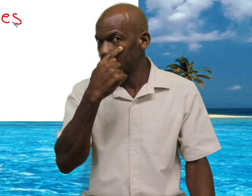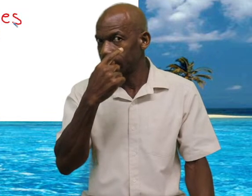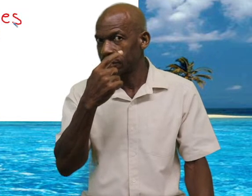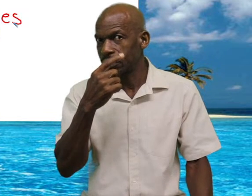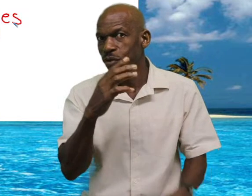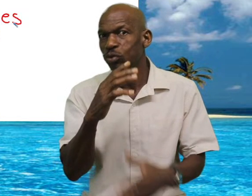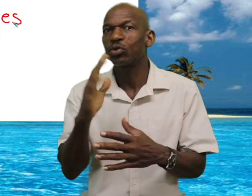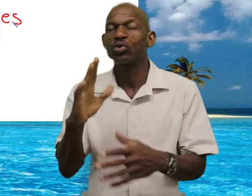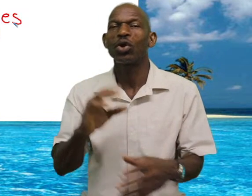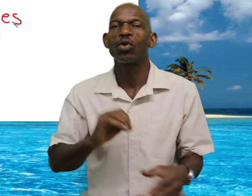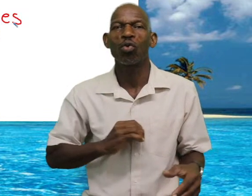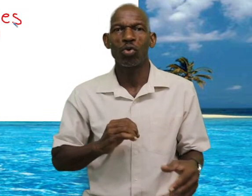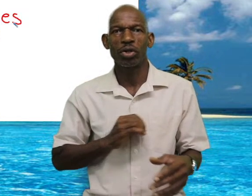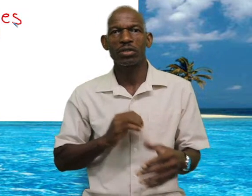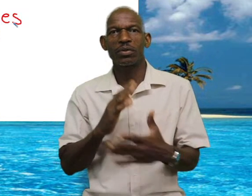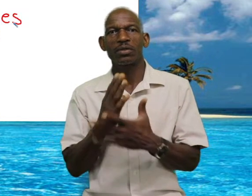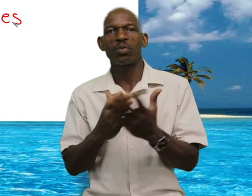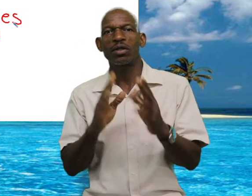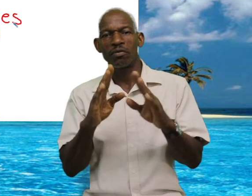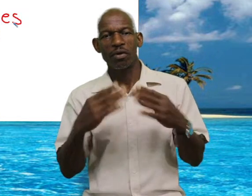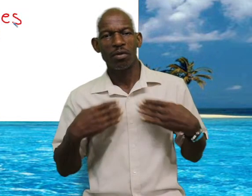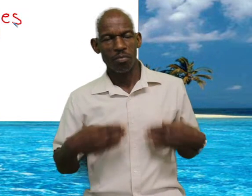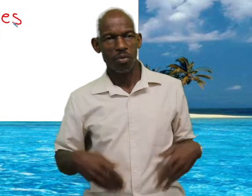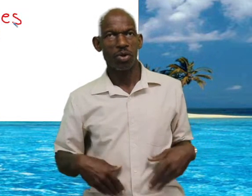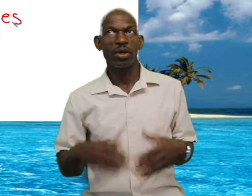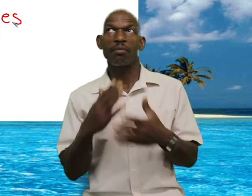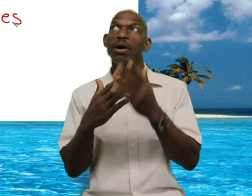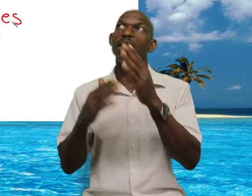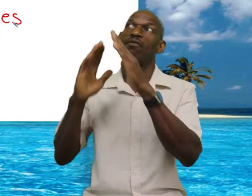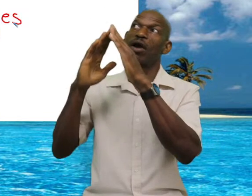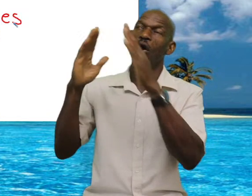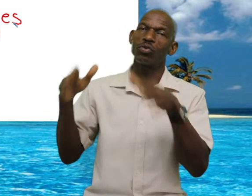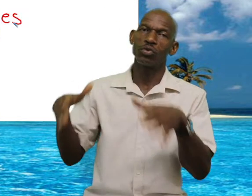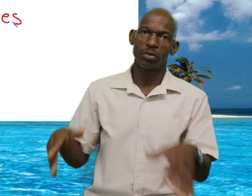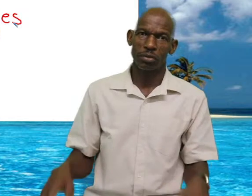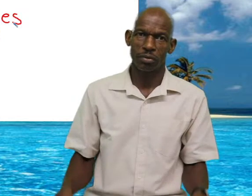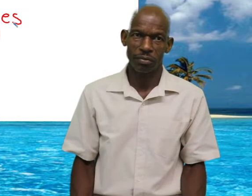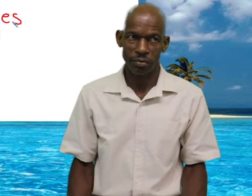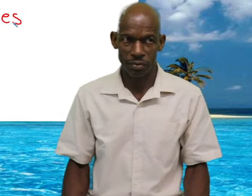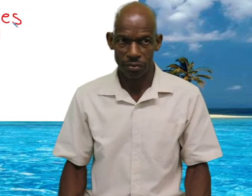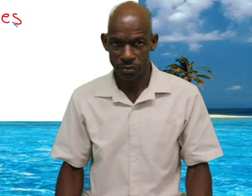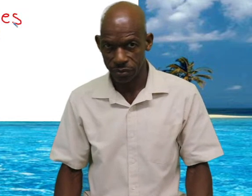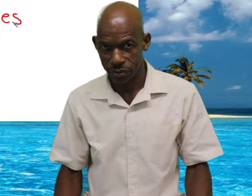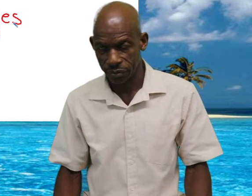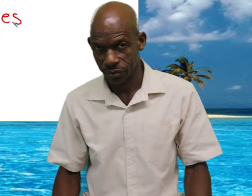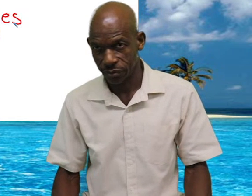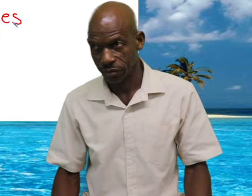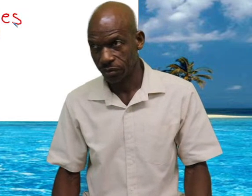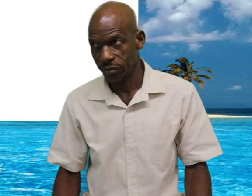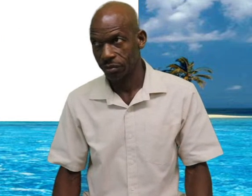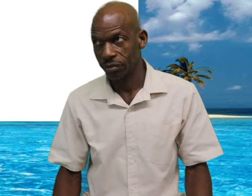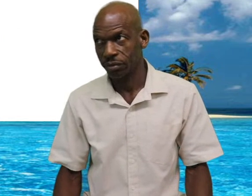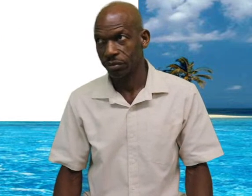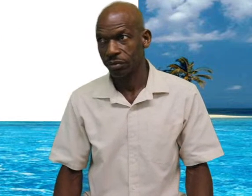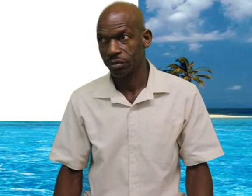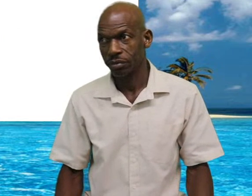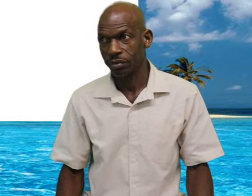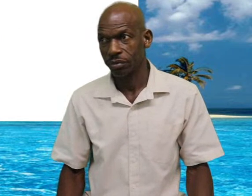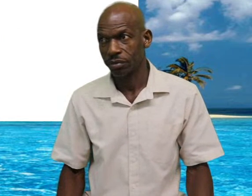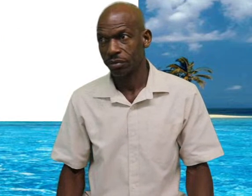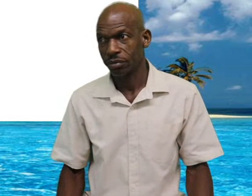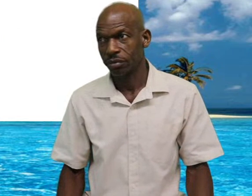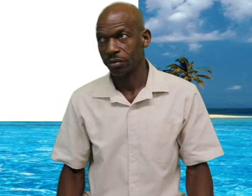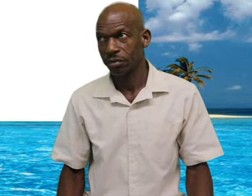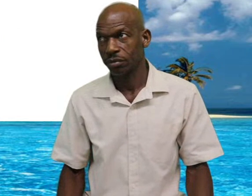a person. It could be a part of a thing also, like a house. Okay, I'm just going to give you the house part. Let me see if